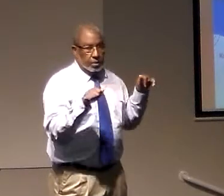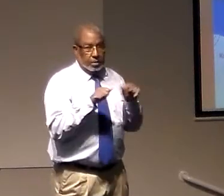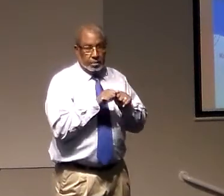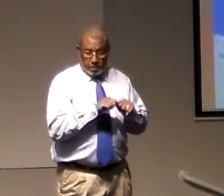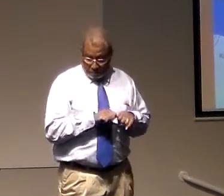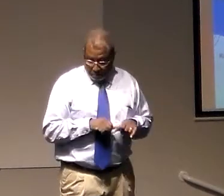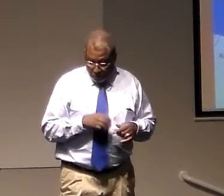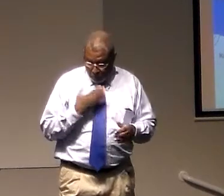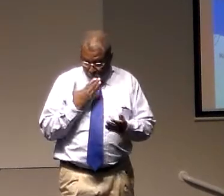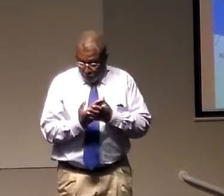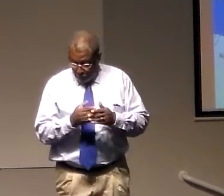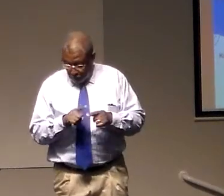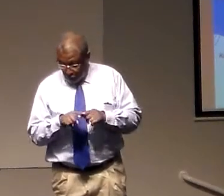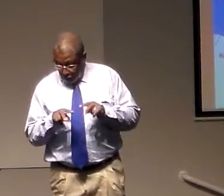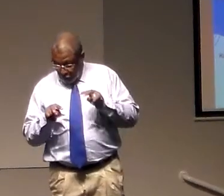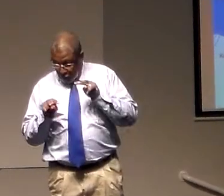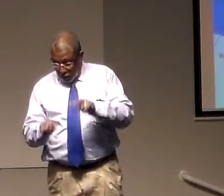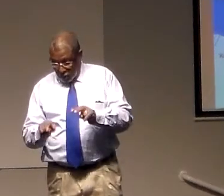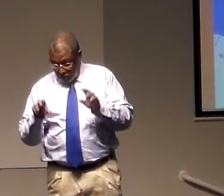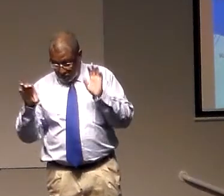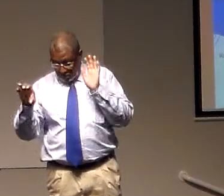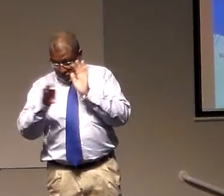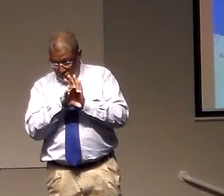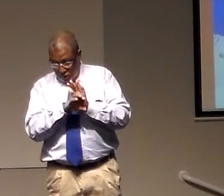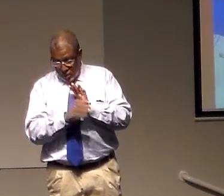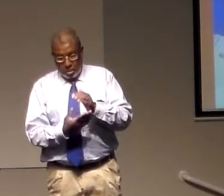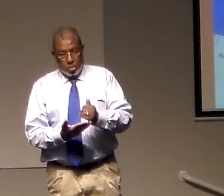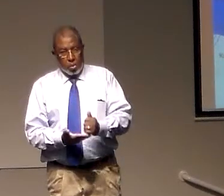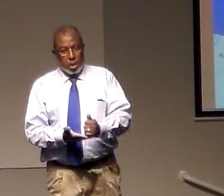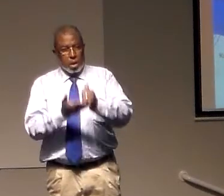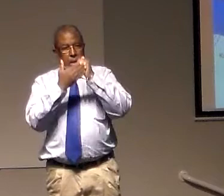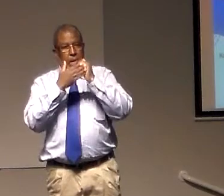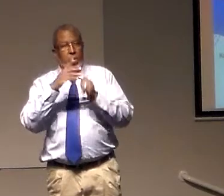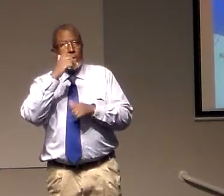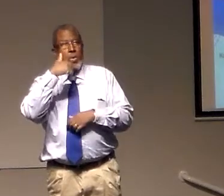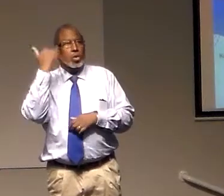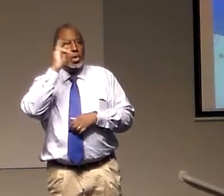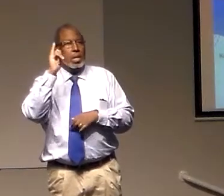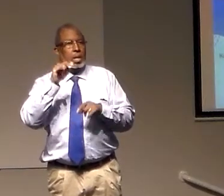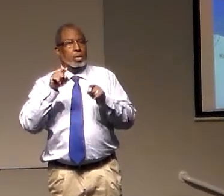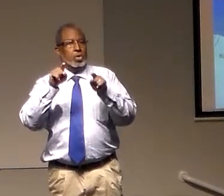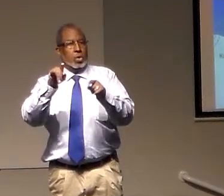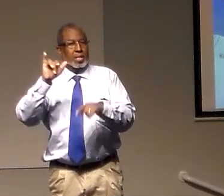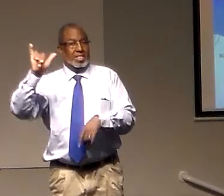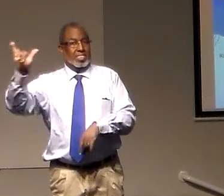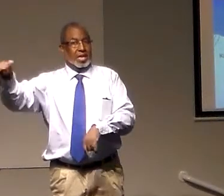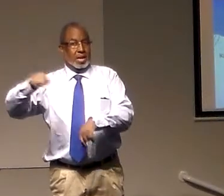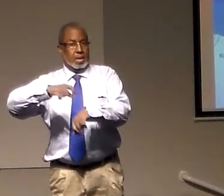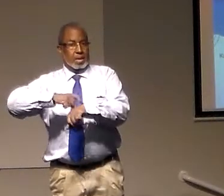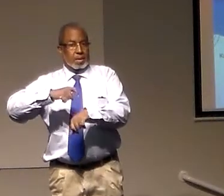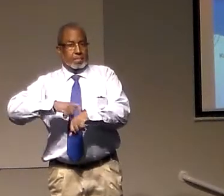right there at Tamar. Now, it's good to look at the picture to help what it looked like during that